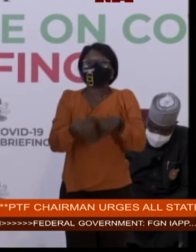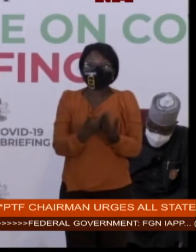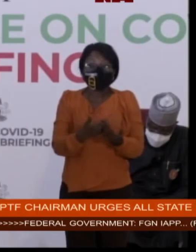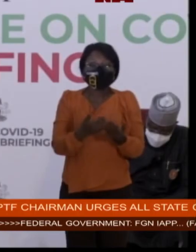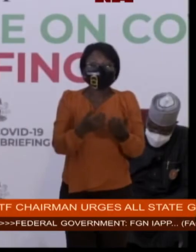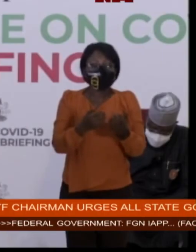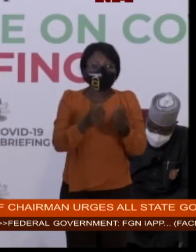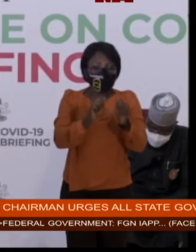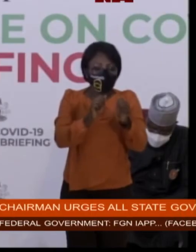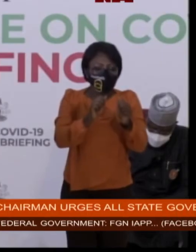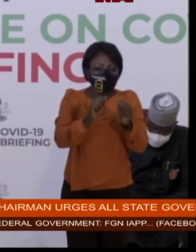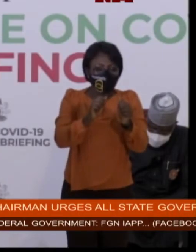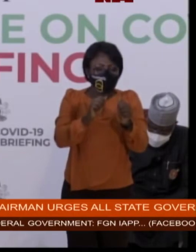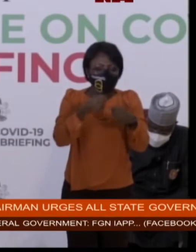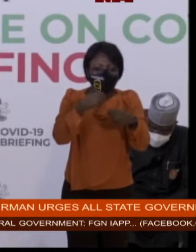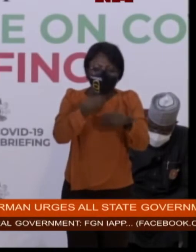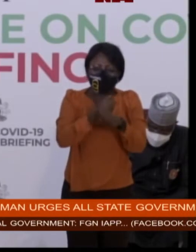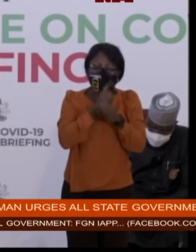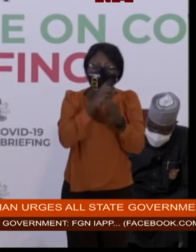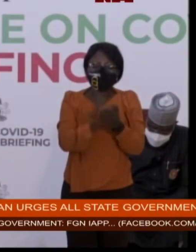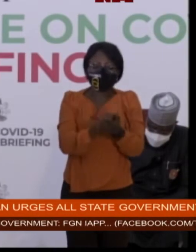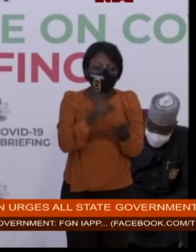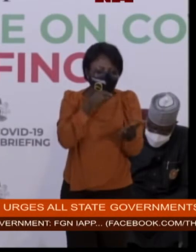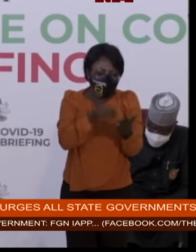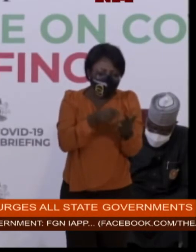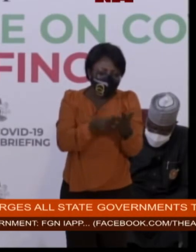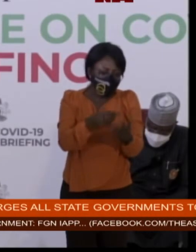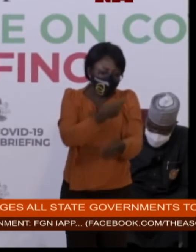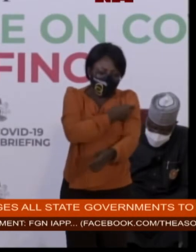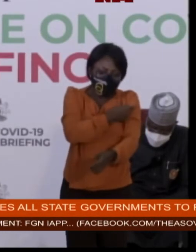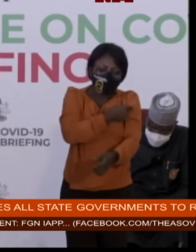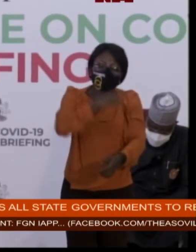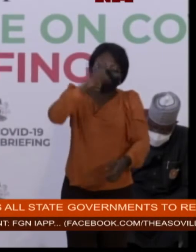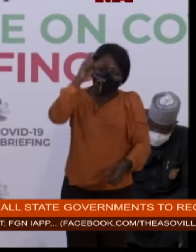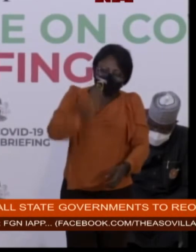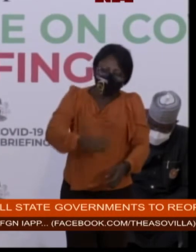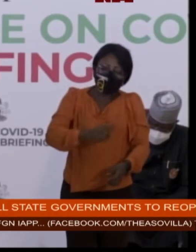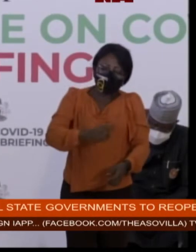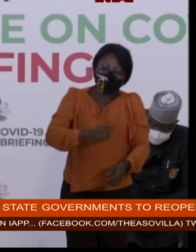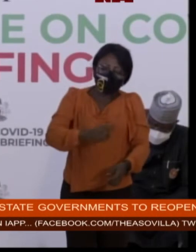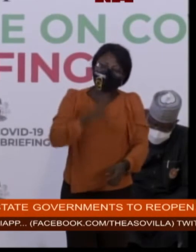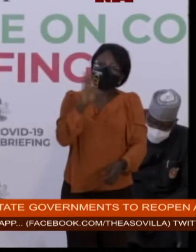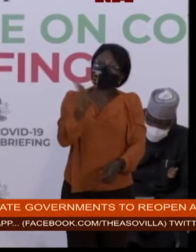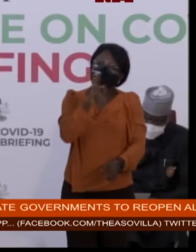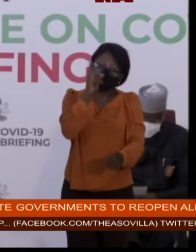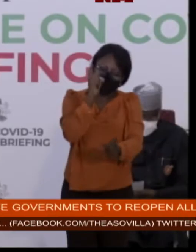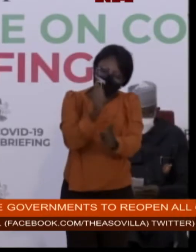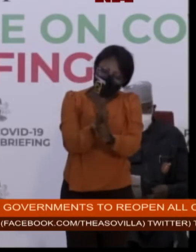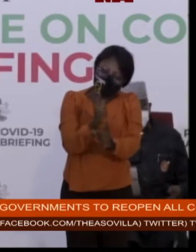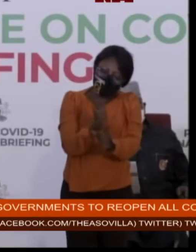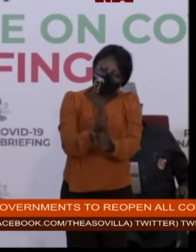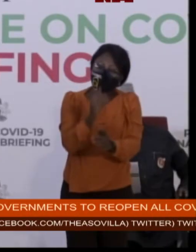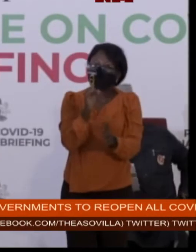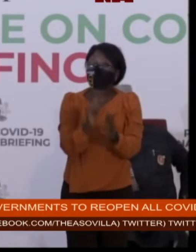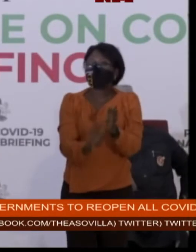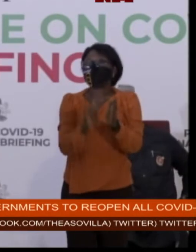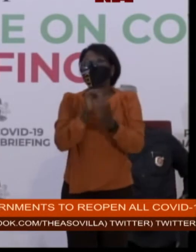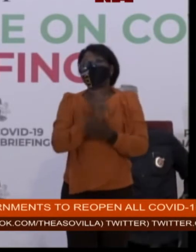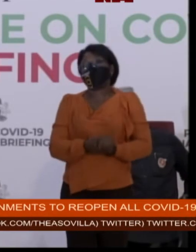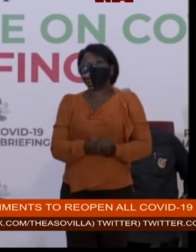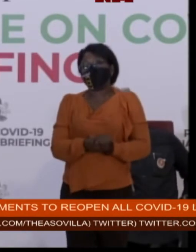accountability, which must be taken on board and factored in whatever we're trying